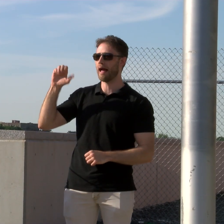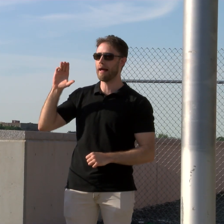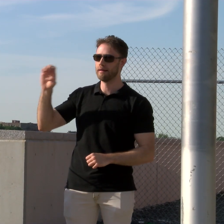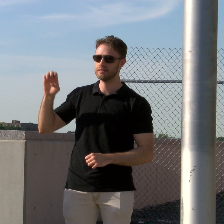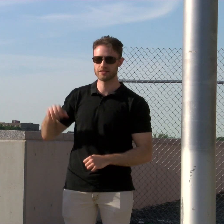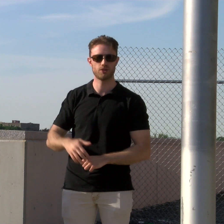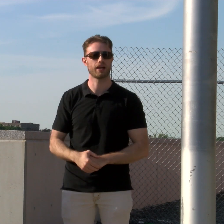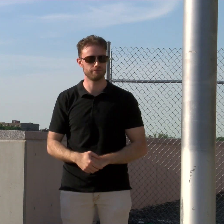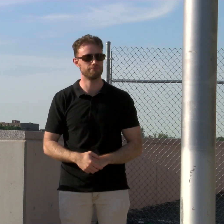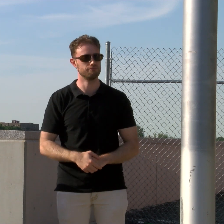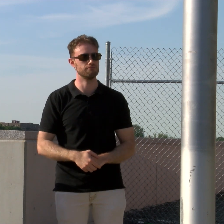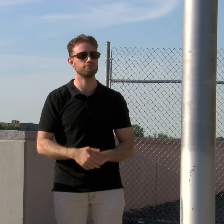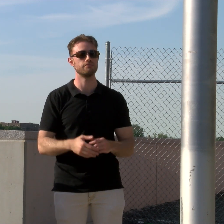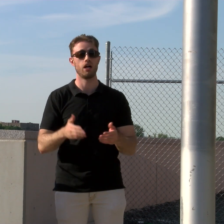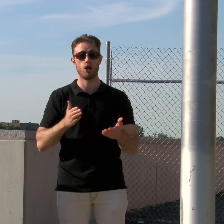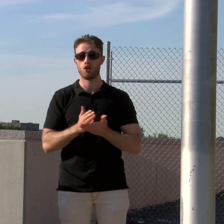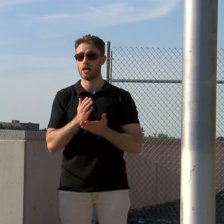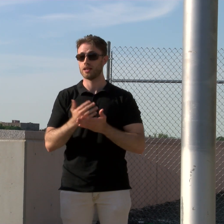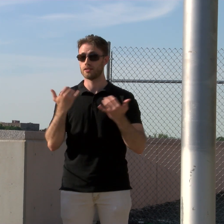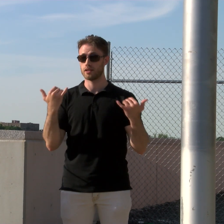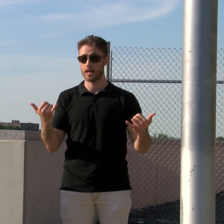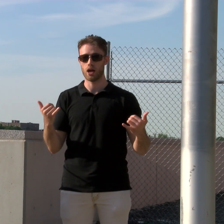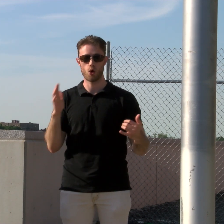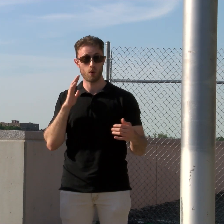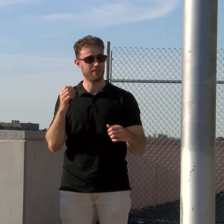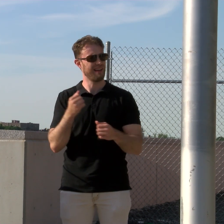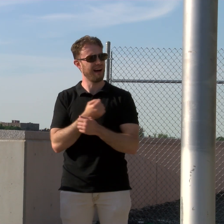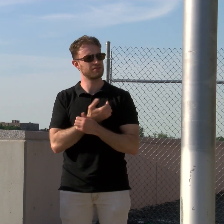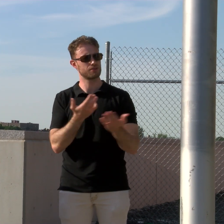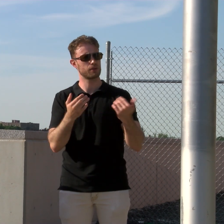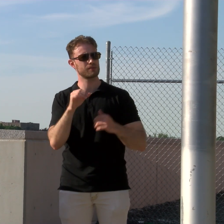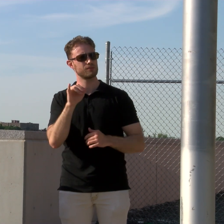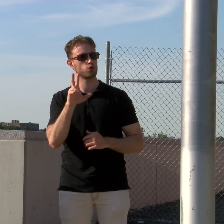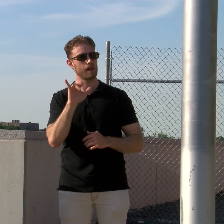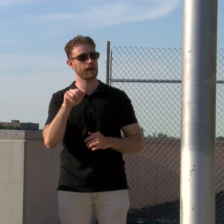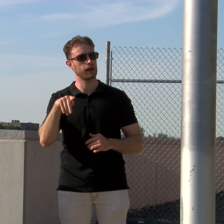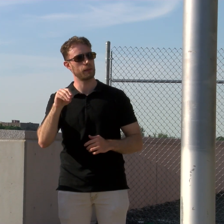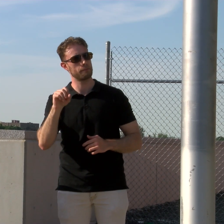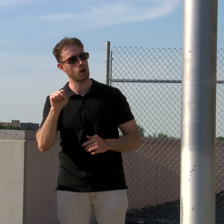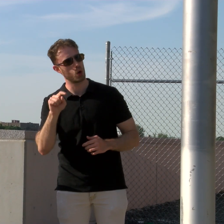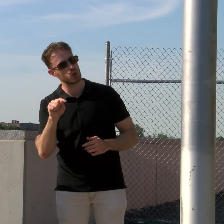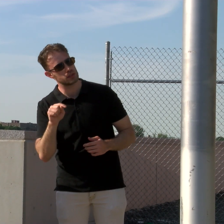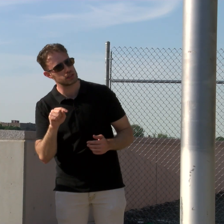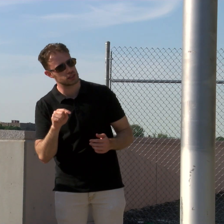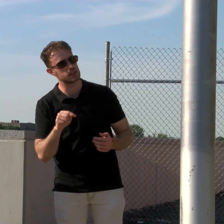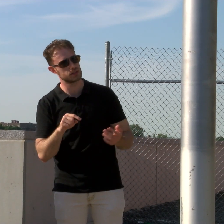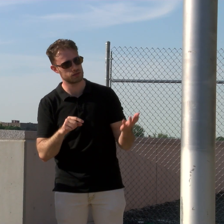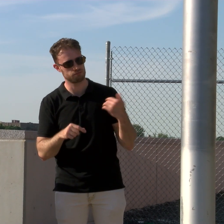All right, now I would love to bring up Julia Post.